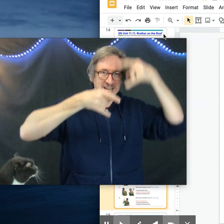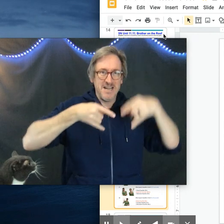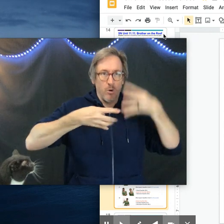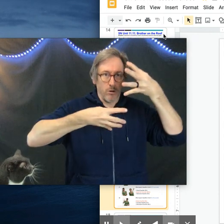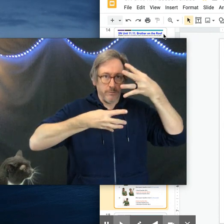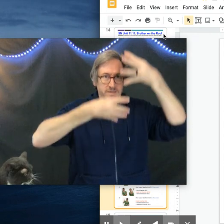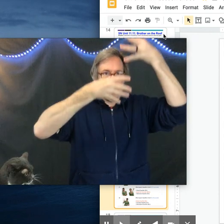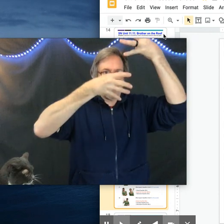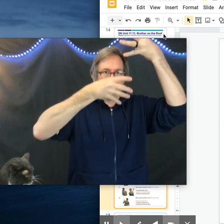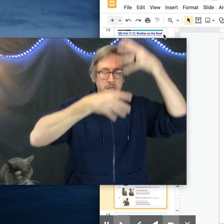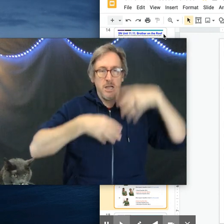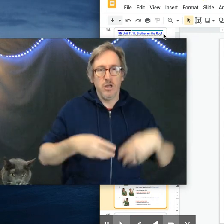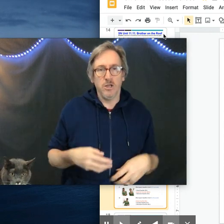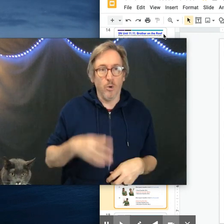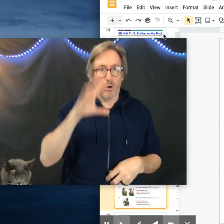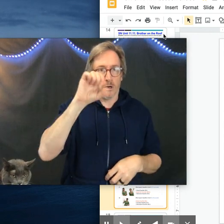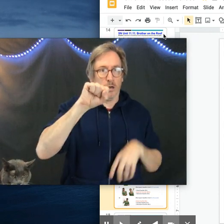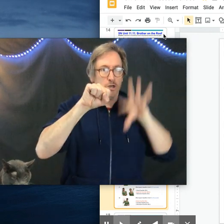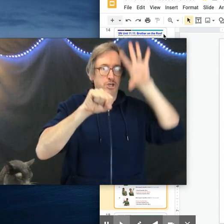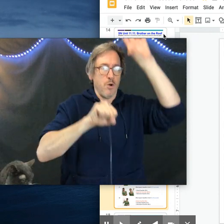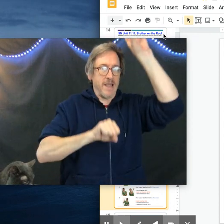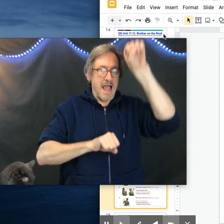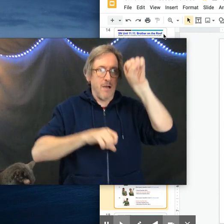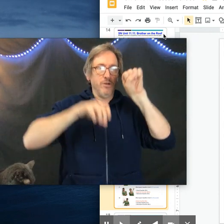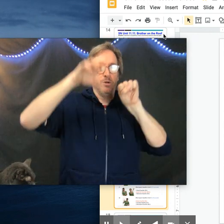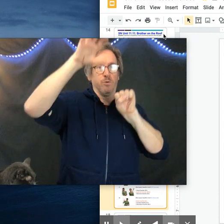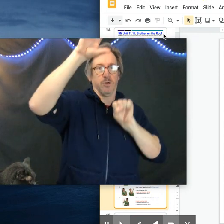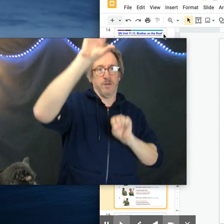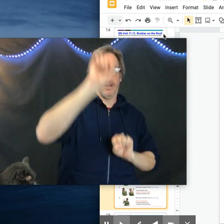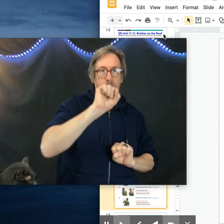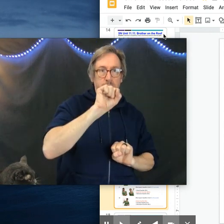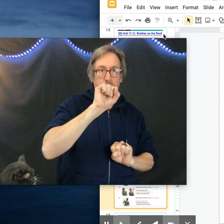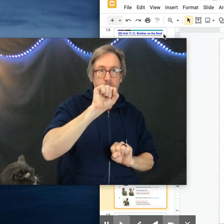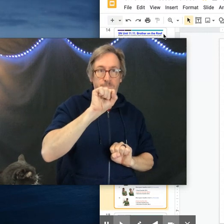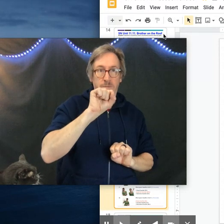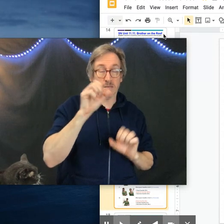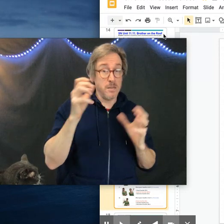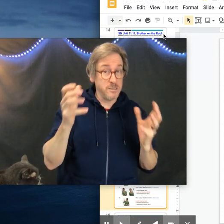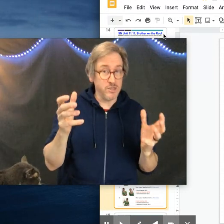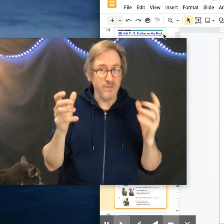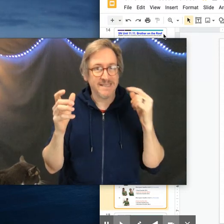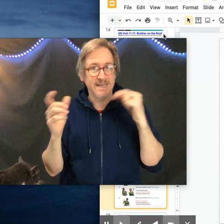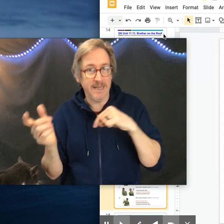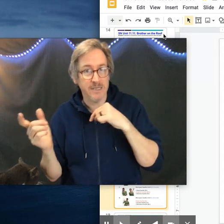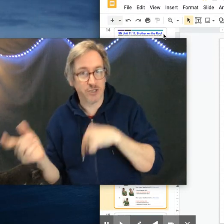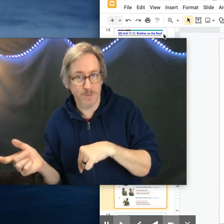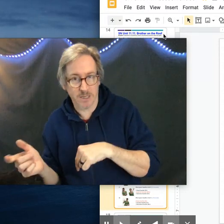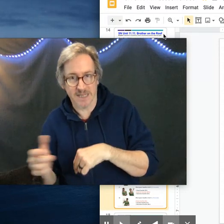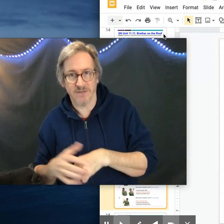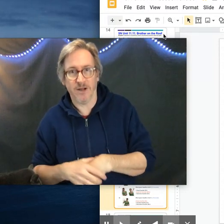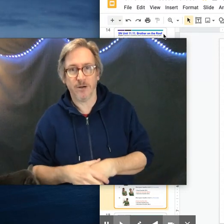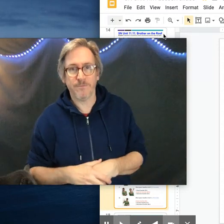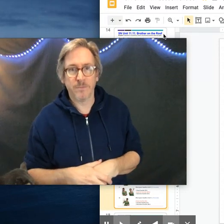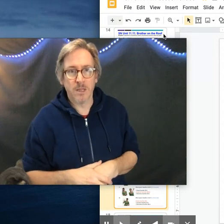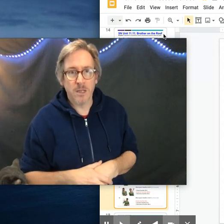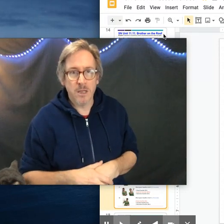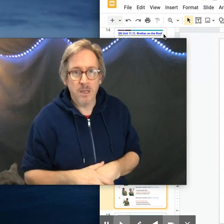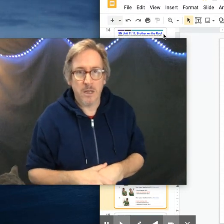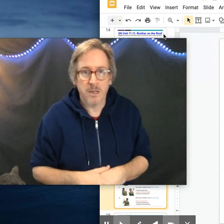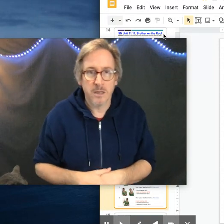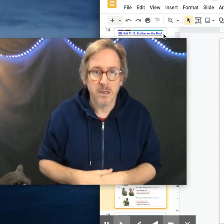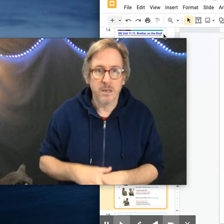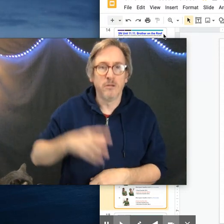this or this. You're showing how you would work with it. So that's an instrument classifier.